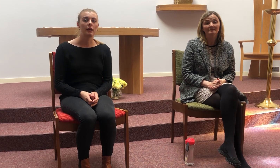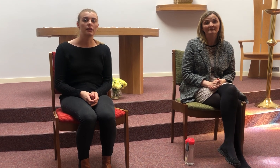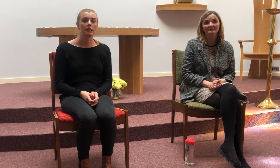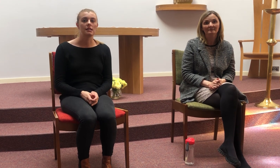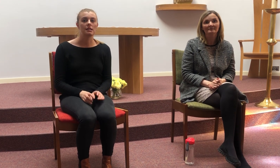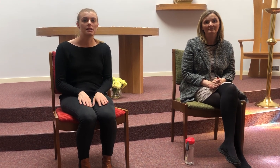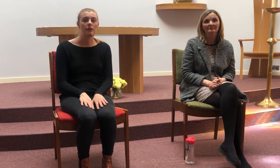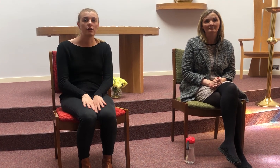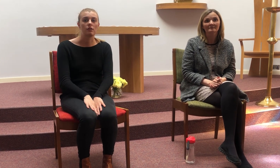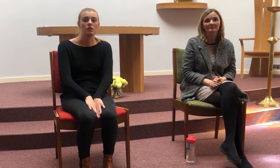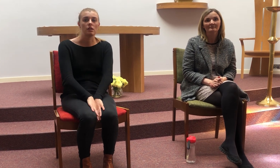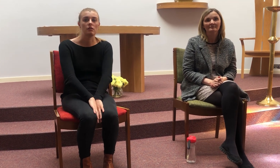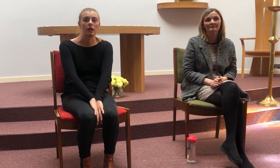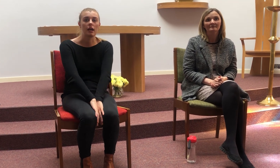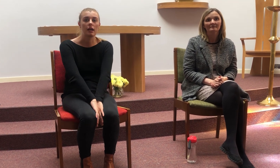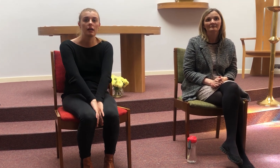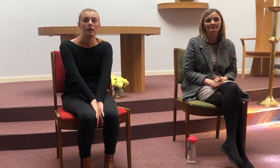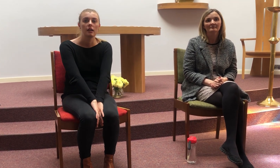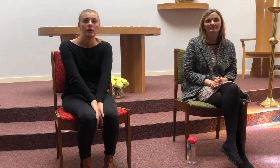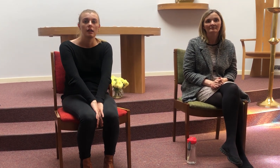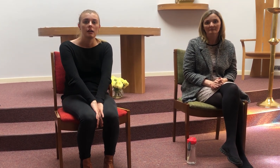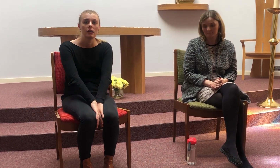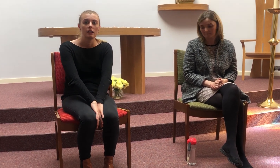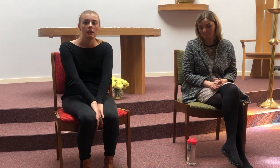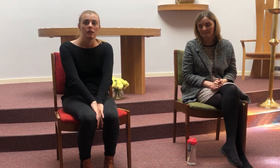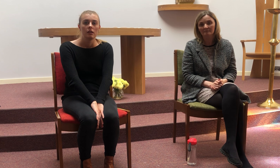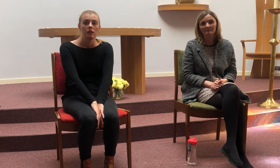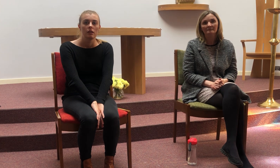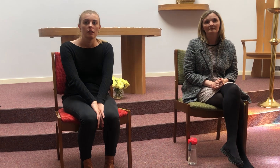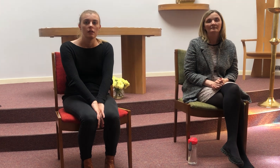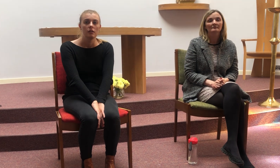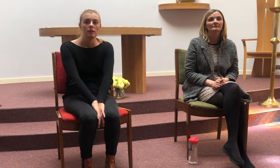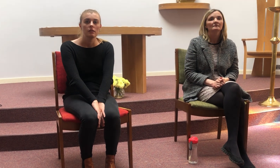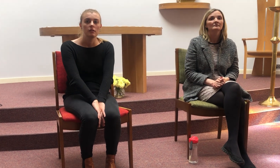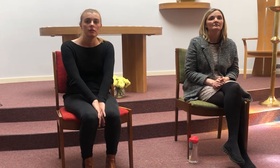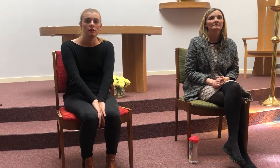So whenever like the deaf are going to the UK,